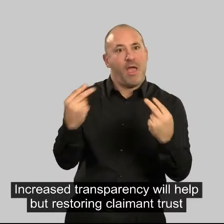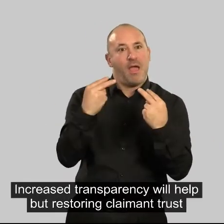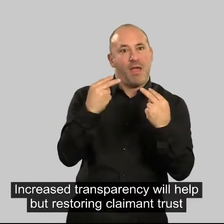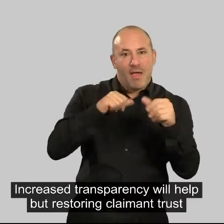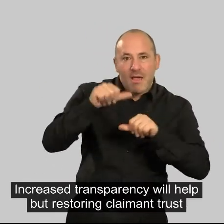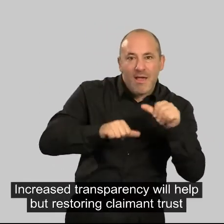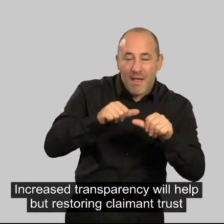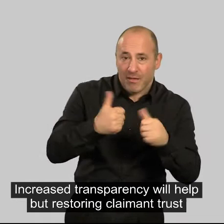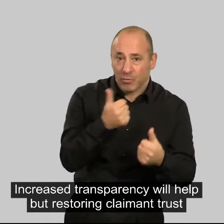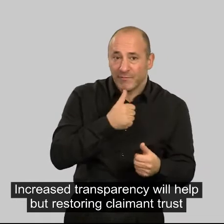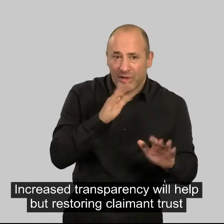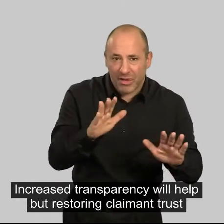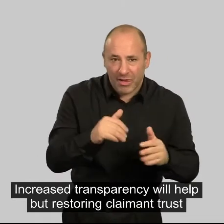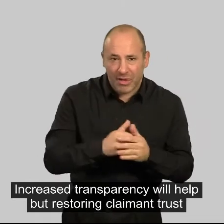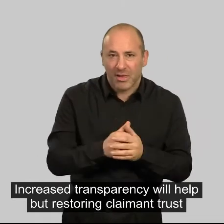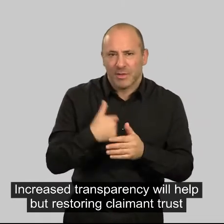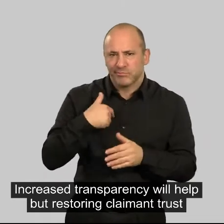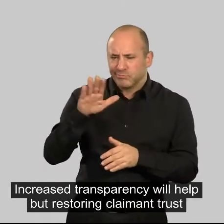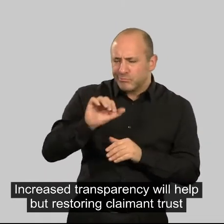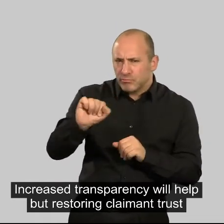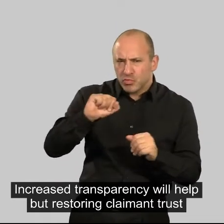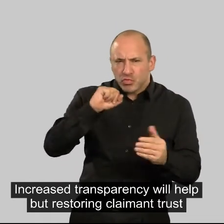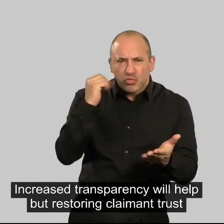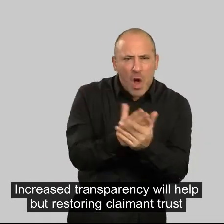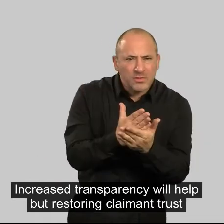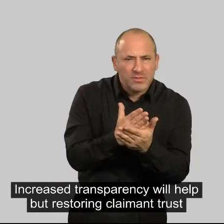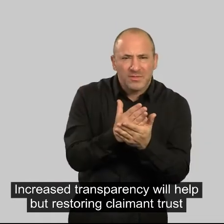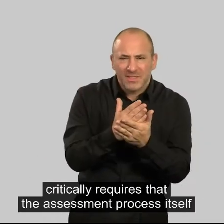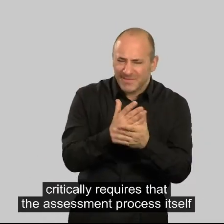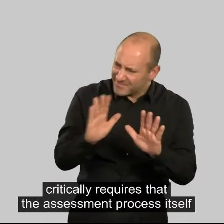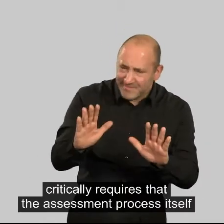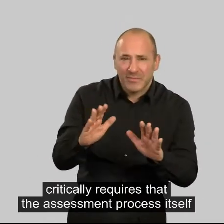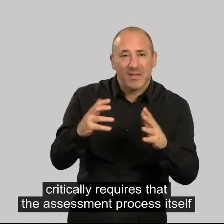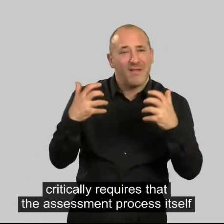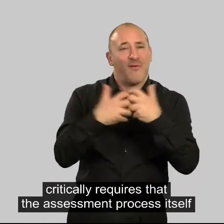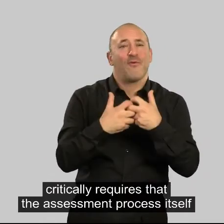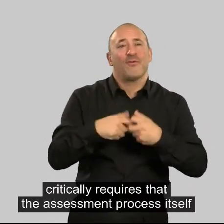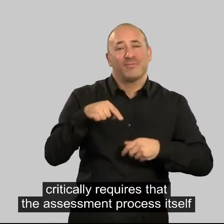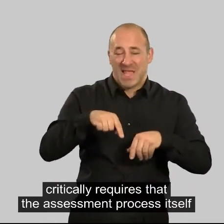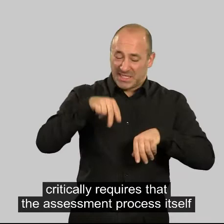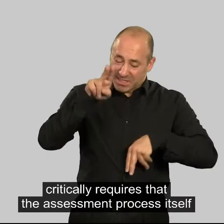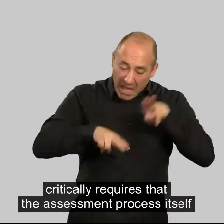Increased transparency will help, but restoring claimant trust critically requires that the assessment